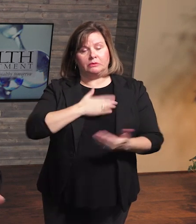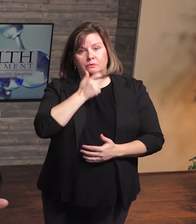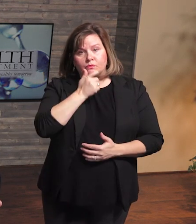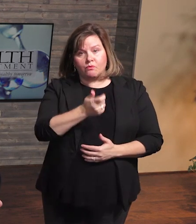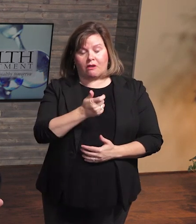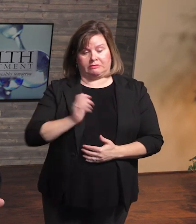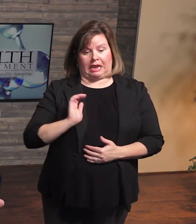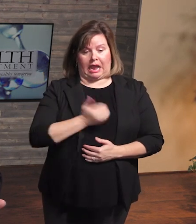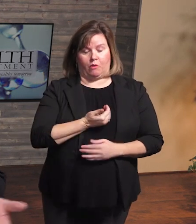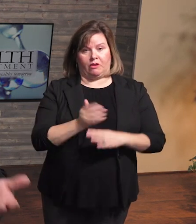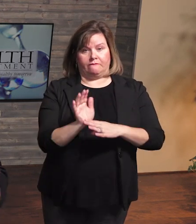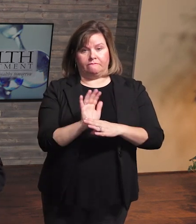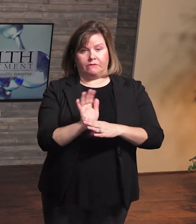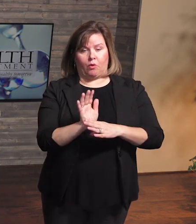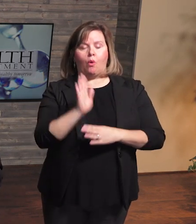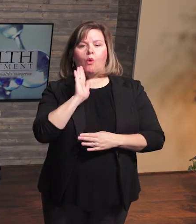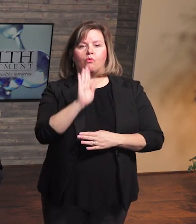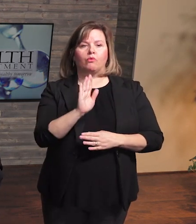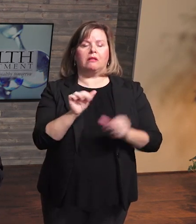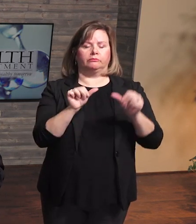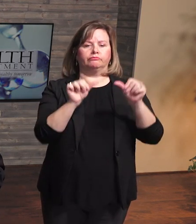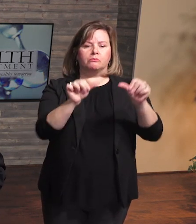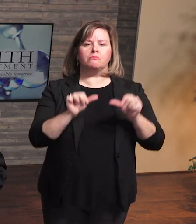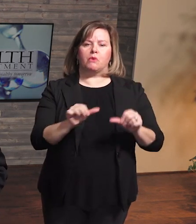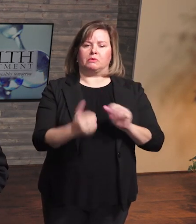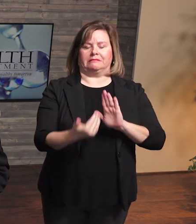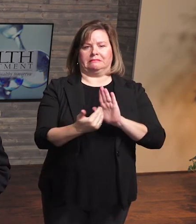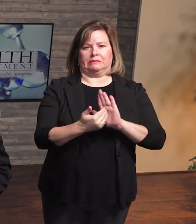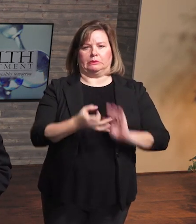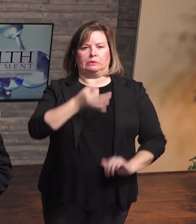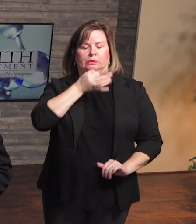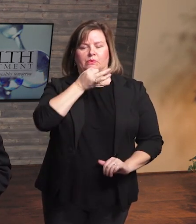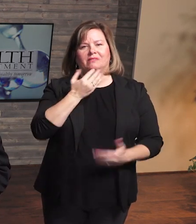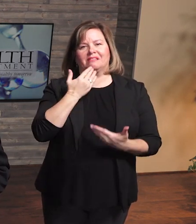Watch this page carefully. We'll be back with more updates very soon. Thanks.